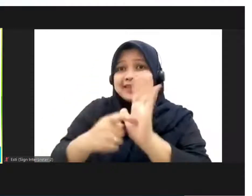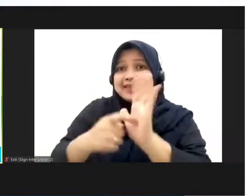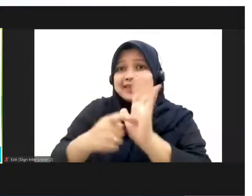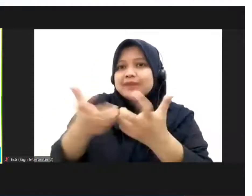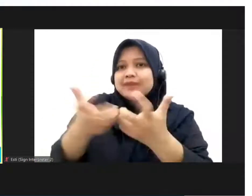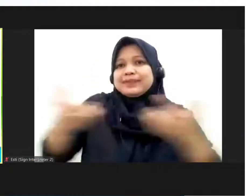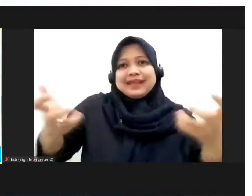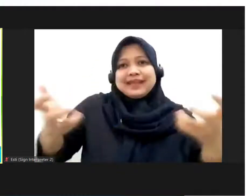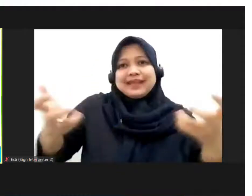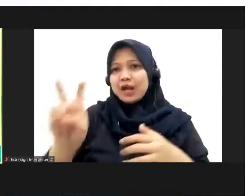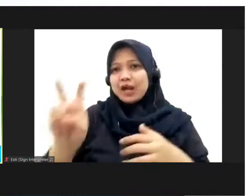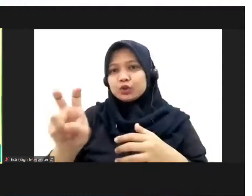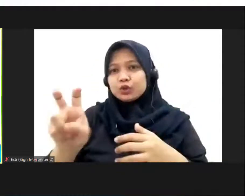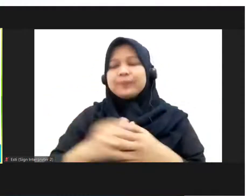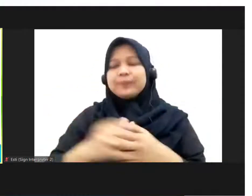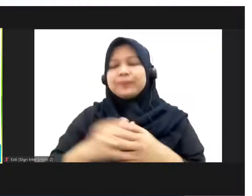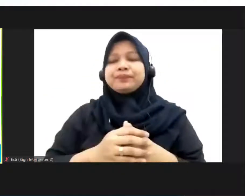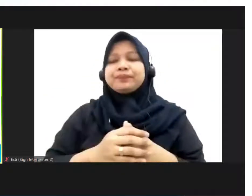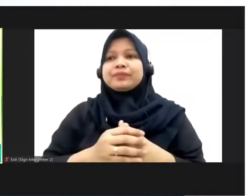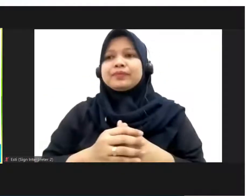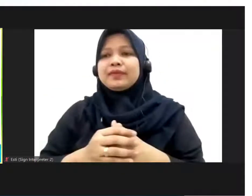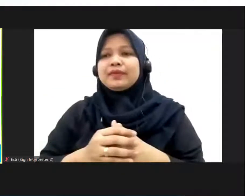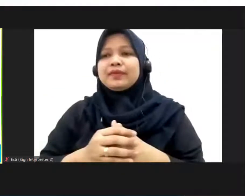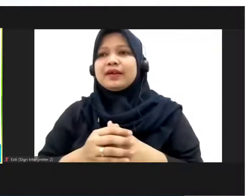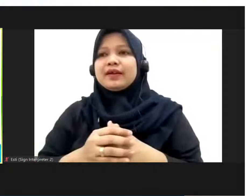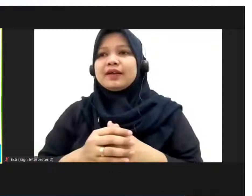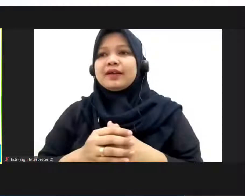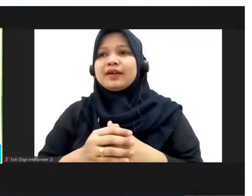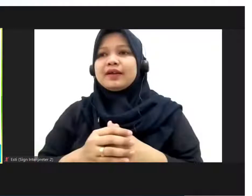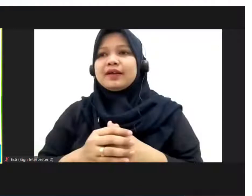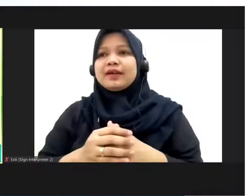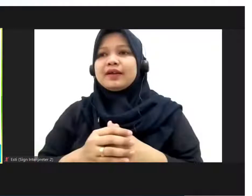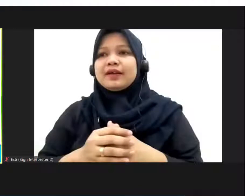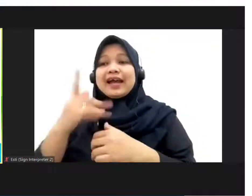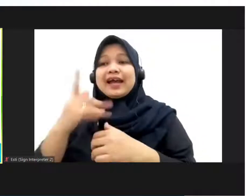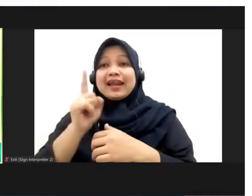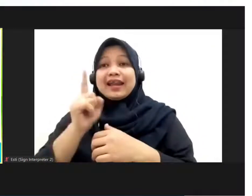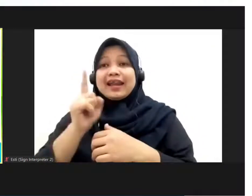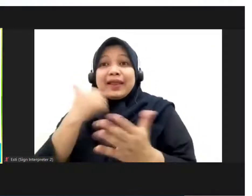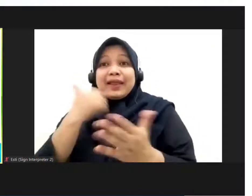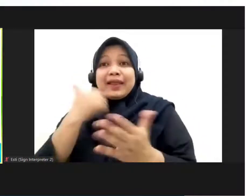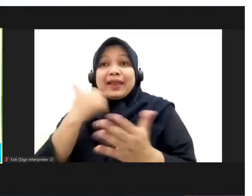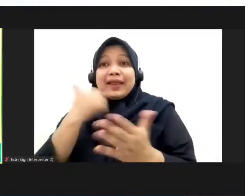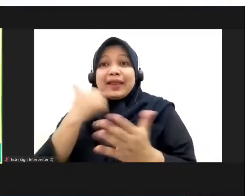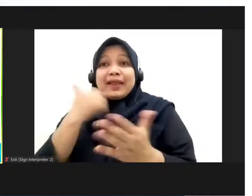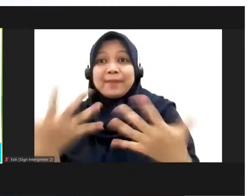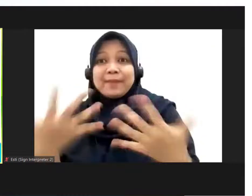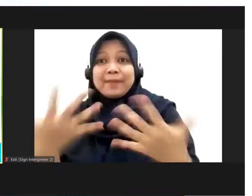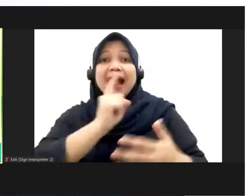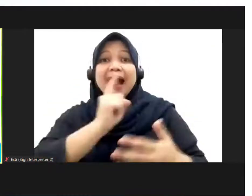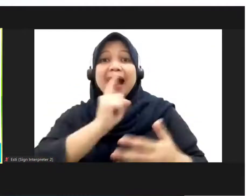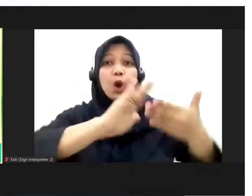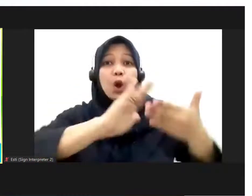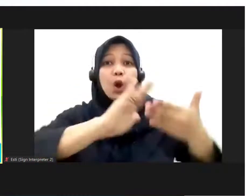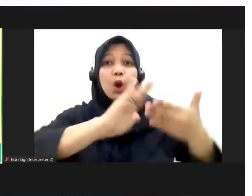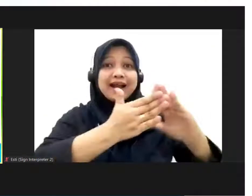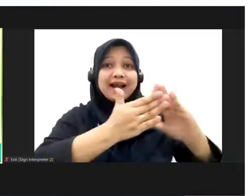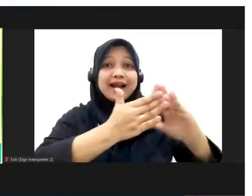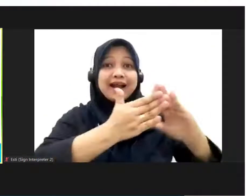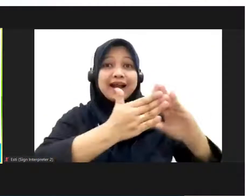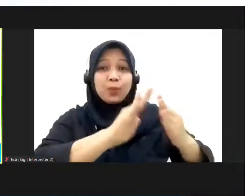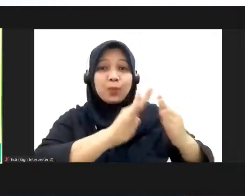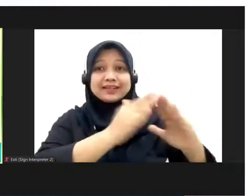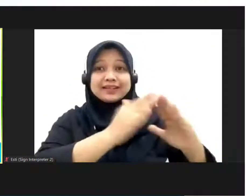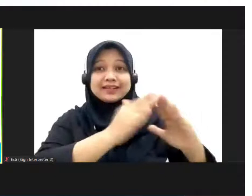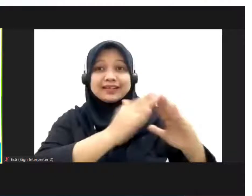in the community is a big check if the community has more roles in